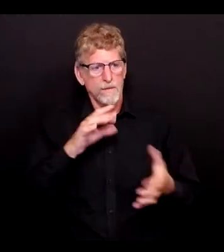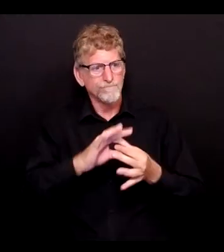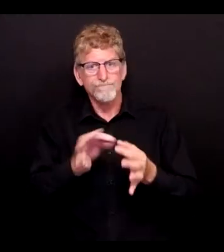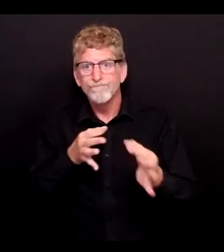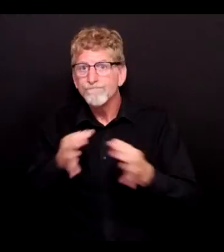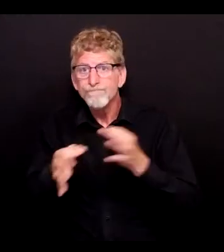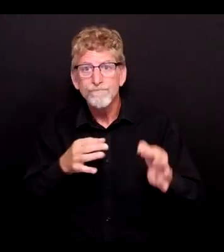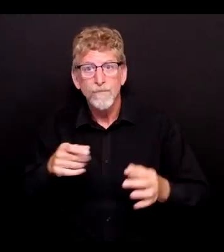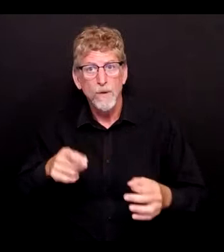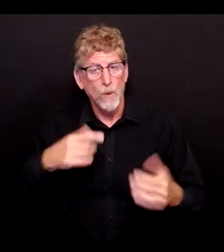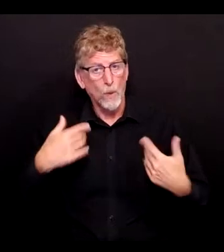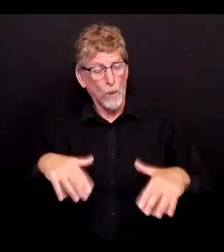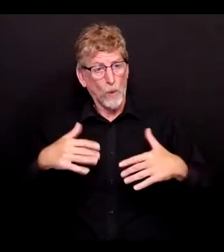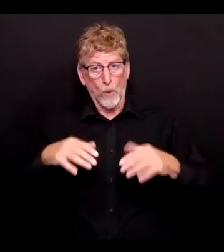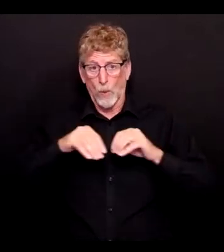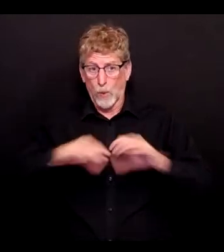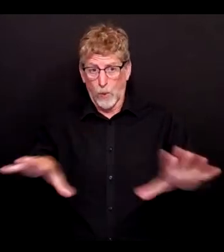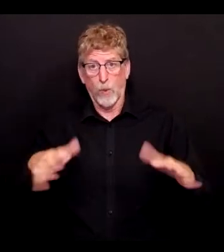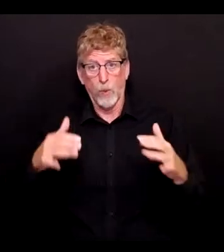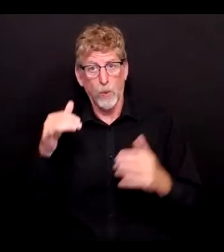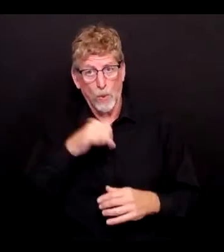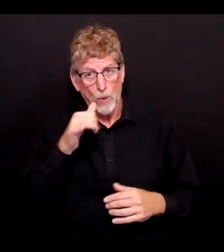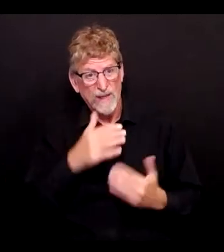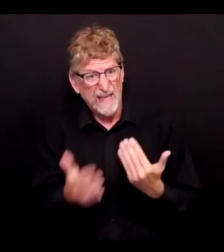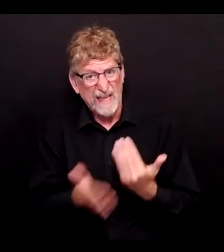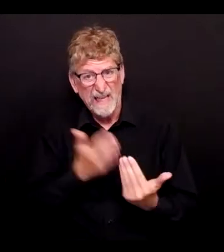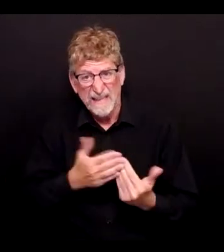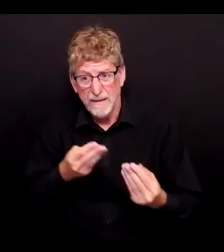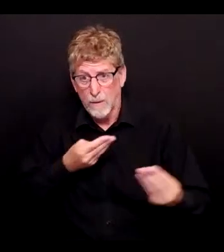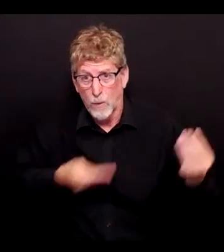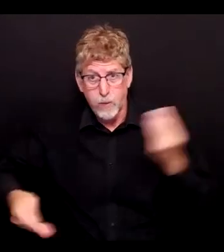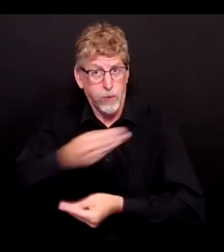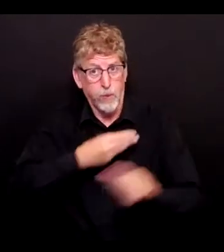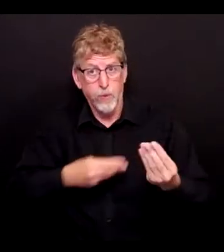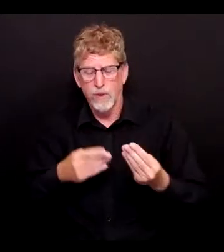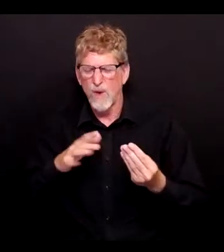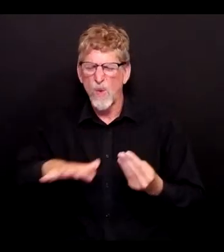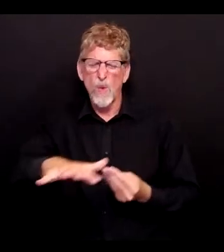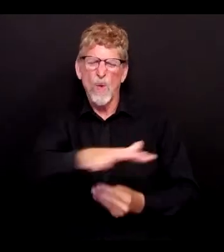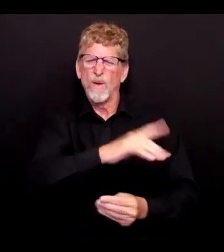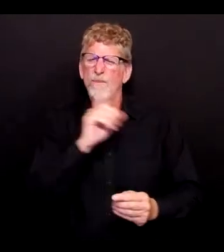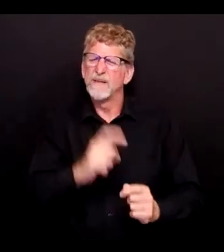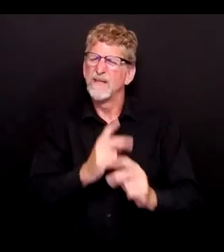continue to be careful while more Minnesotans get vaccinated.